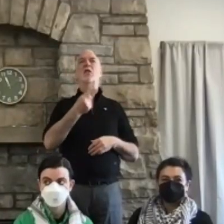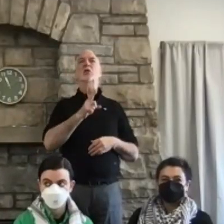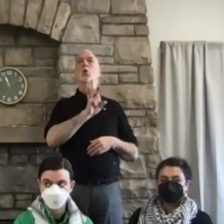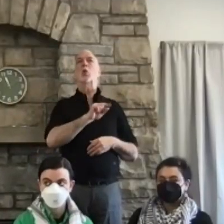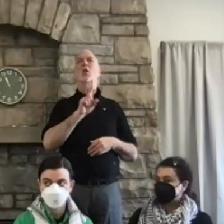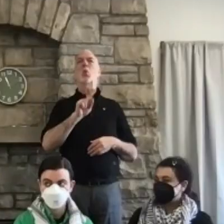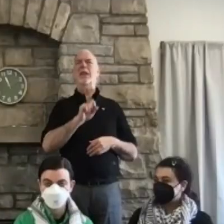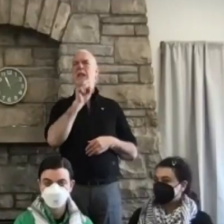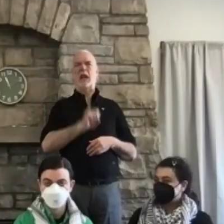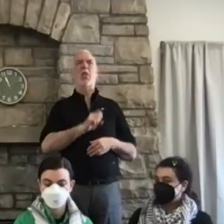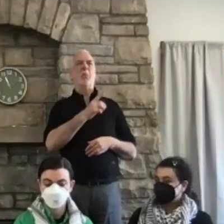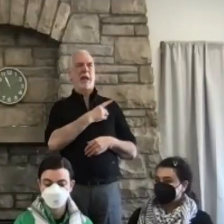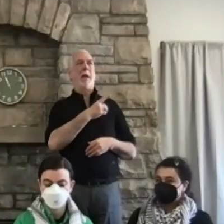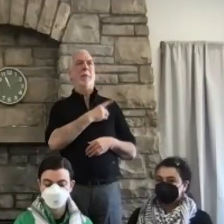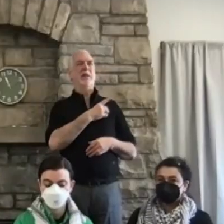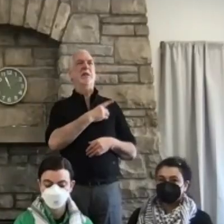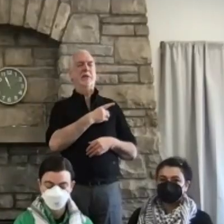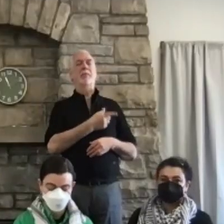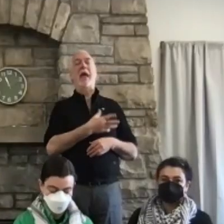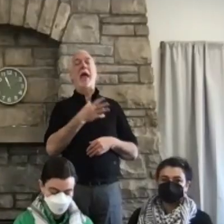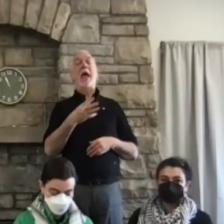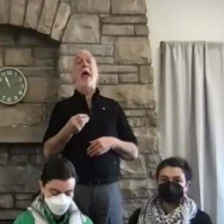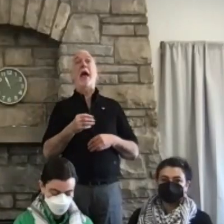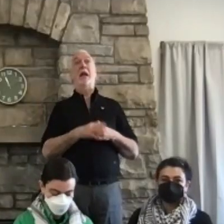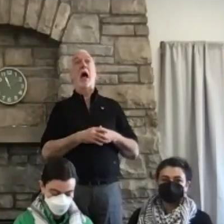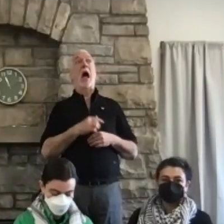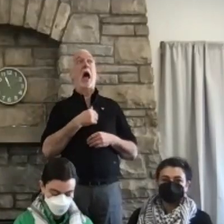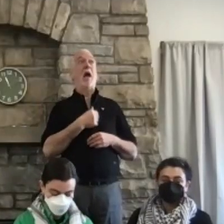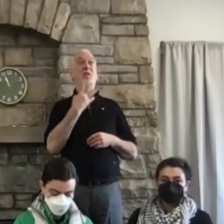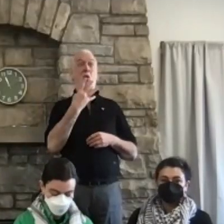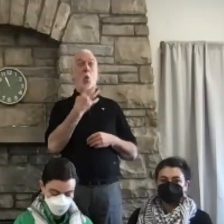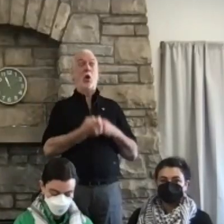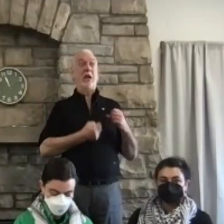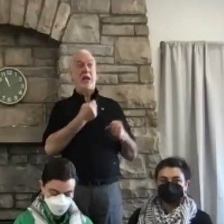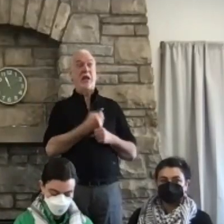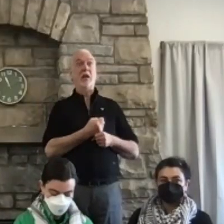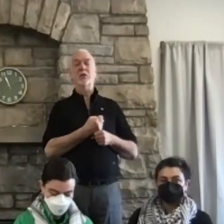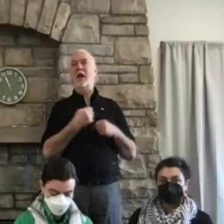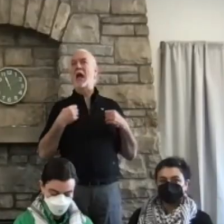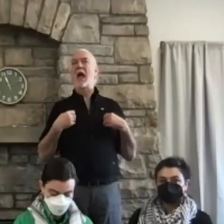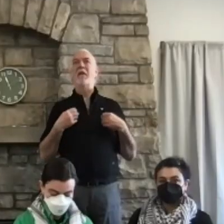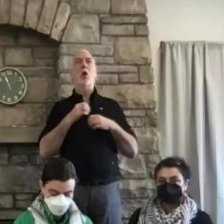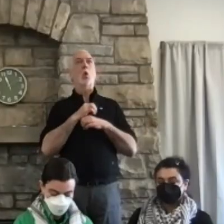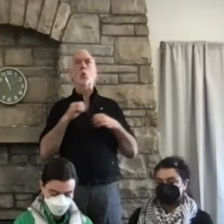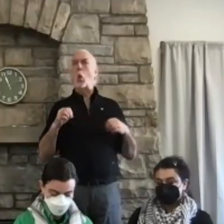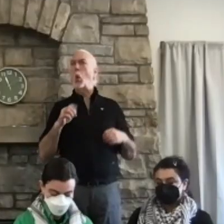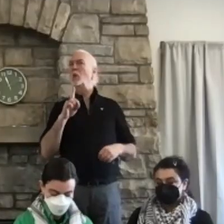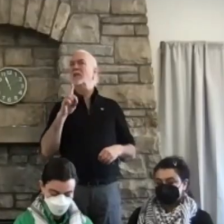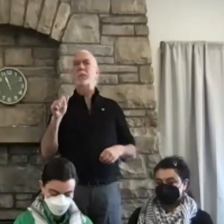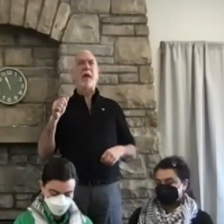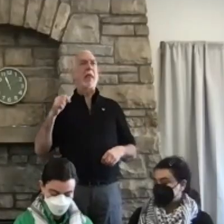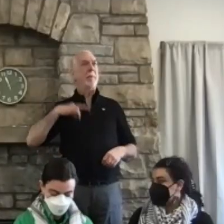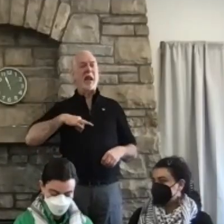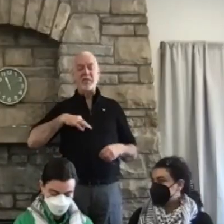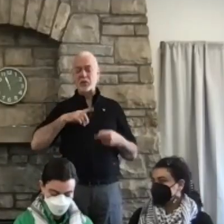South Minneapolis. And I spent the next 4 years with no disability benefits,